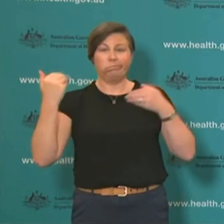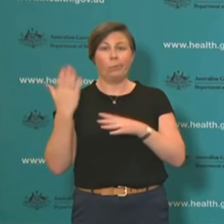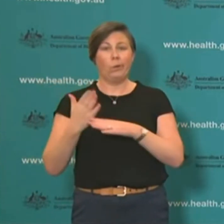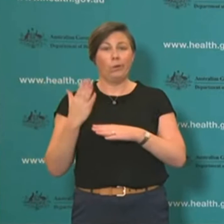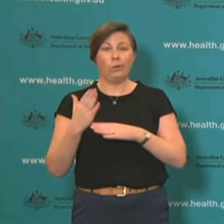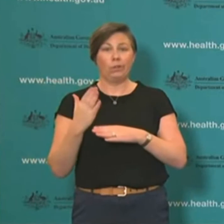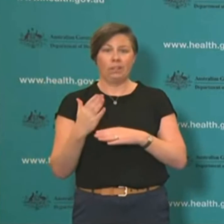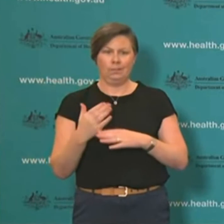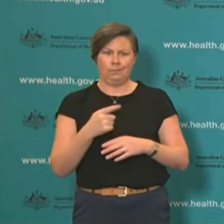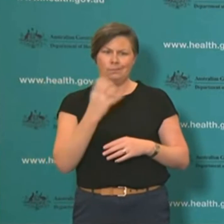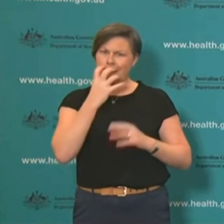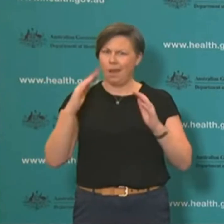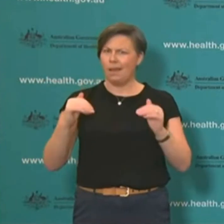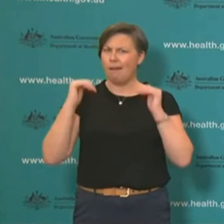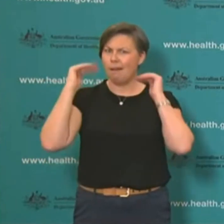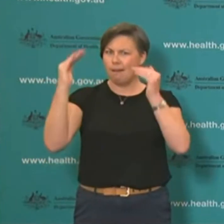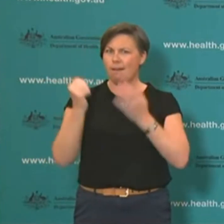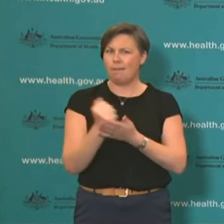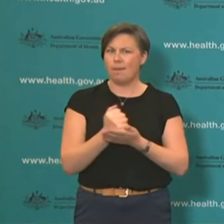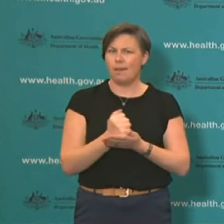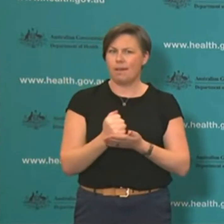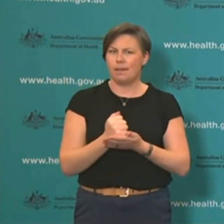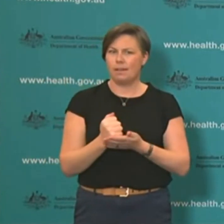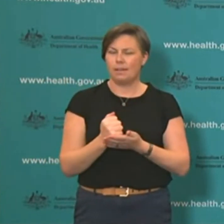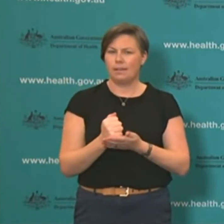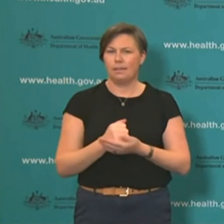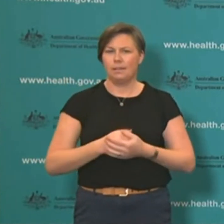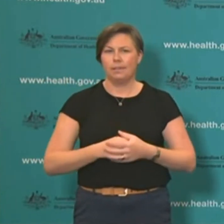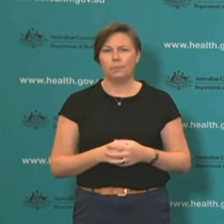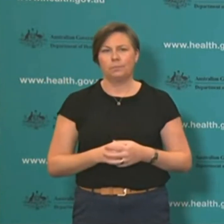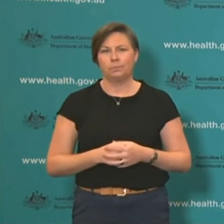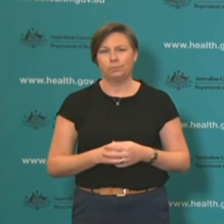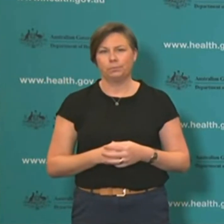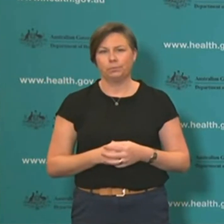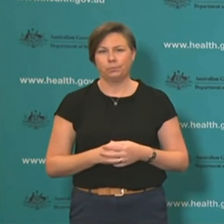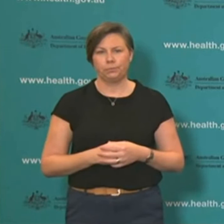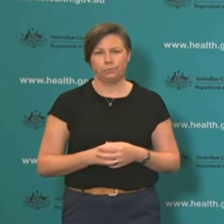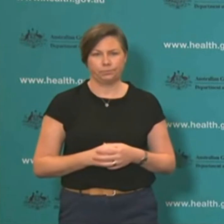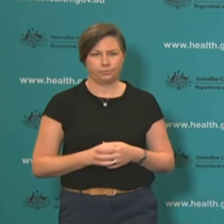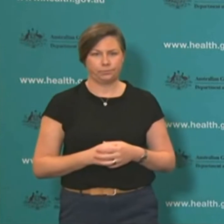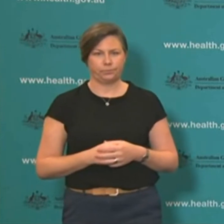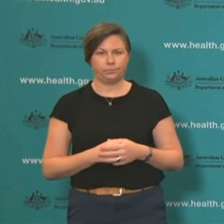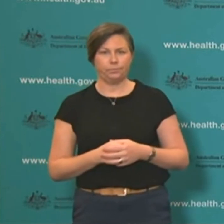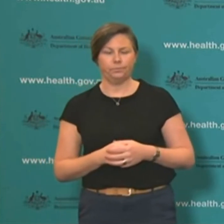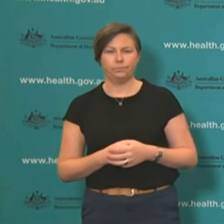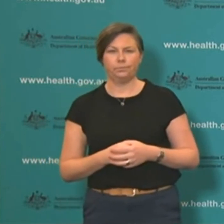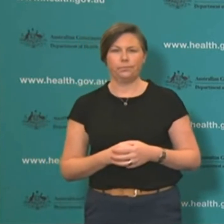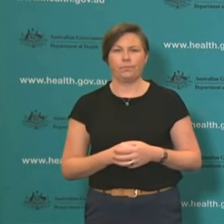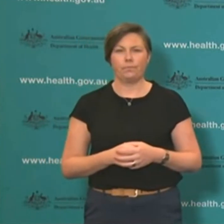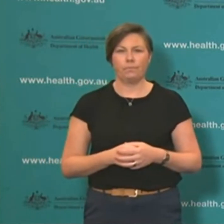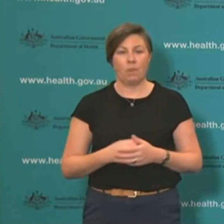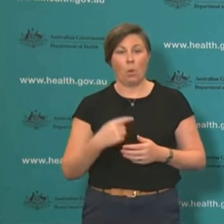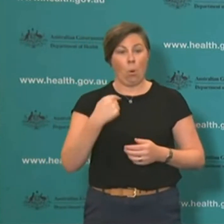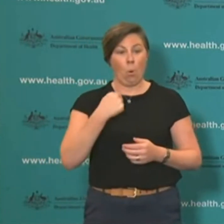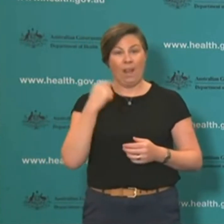high proportion of any workforce. That was, in many ways, what we thought was the higher